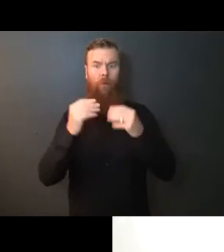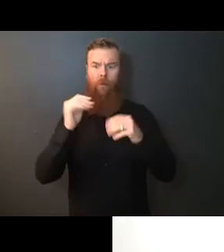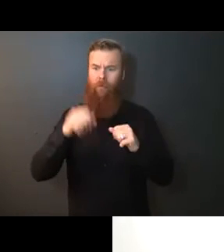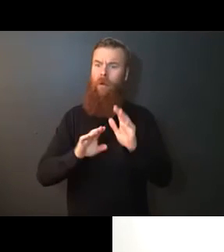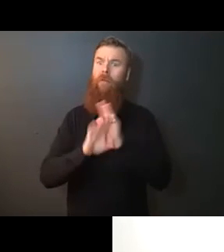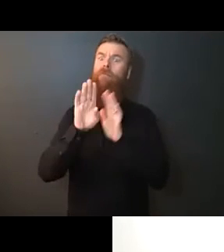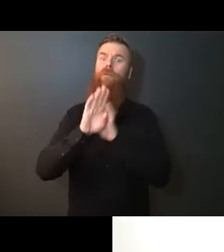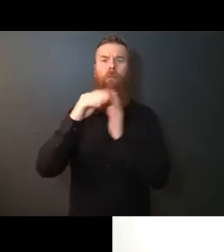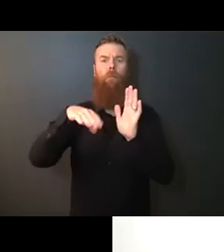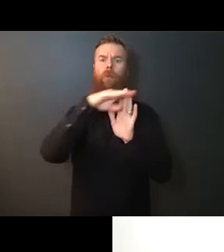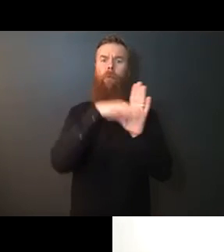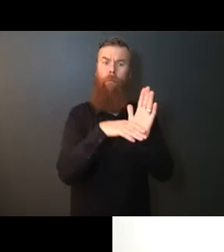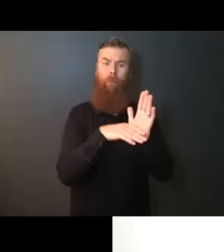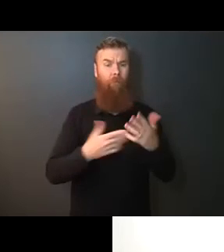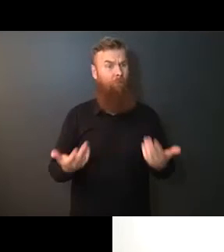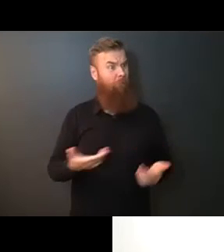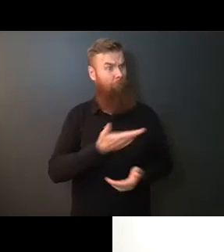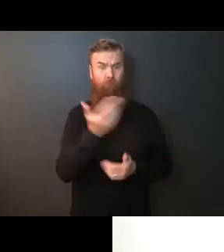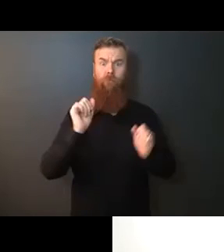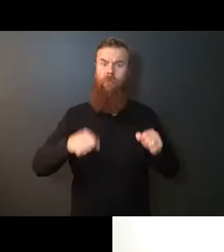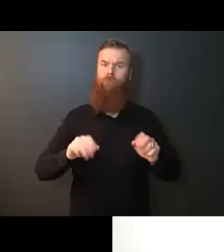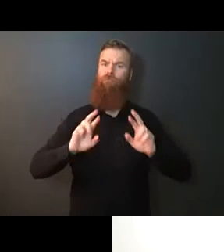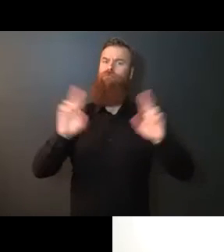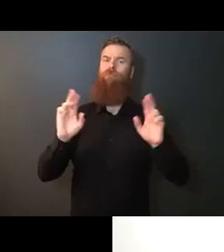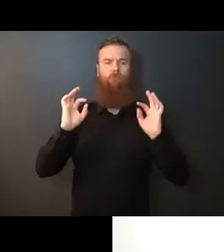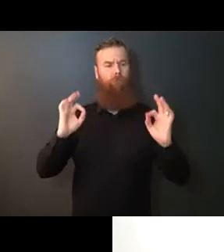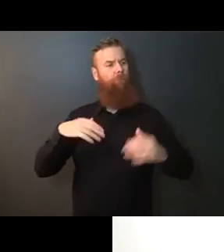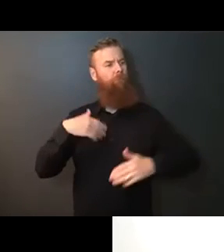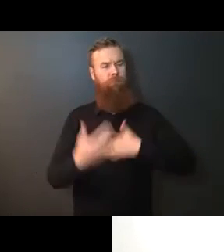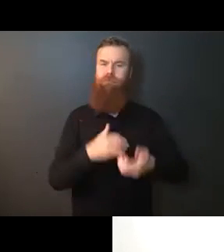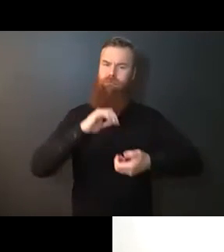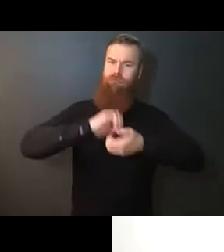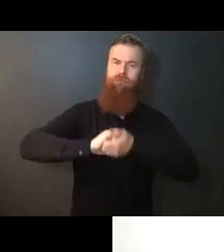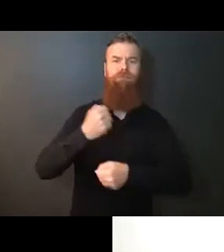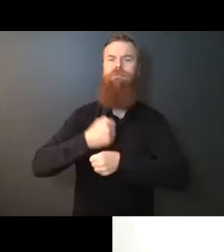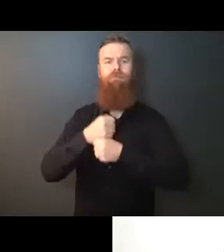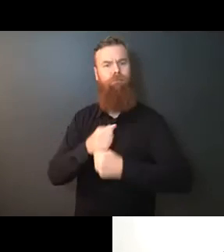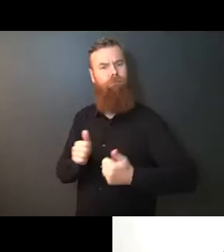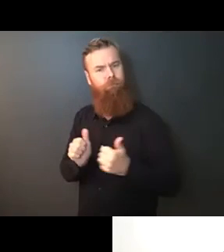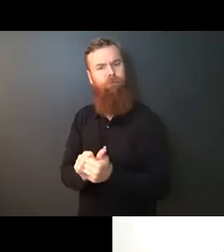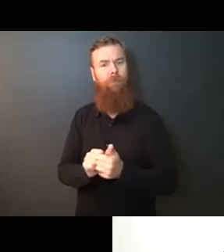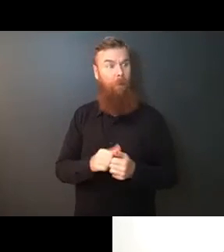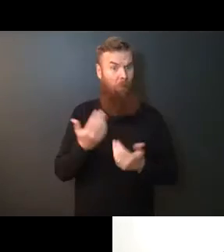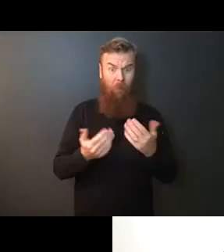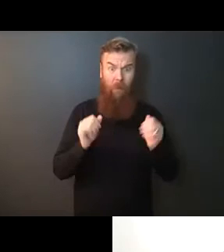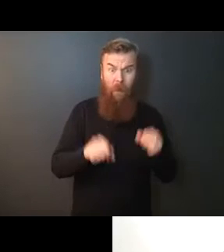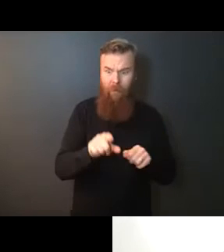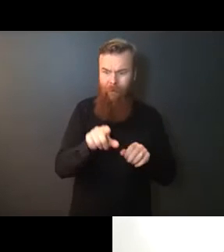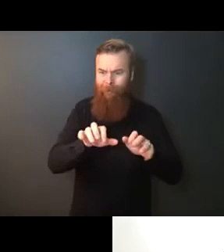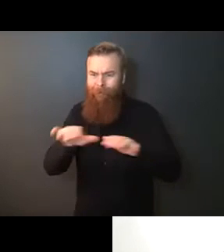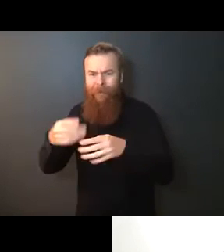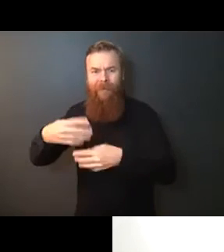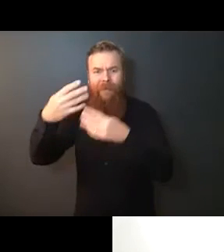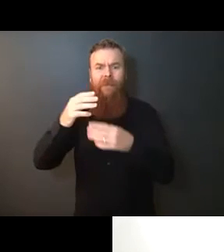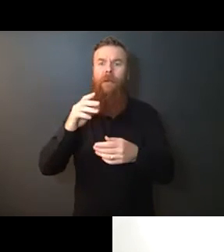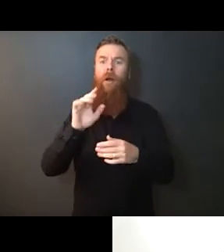So my colleagues can maybe share our contact details in the chat. And I know that, Jose, you have to